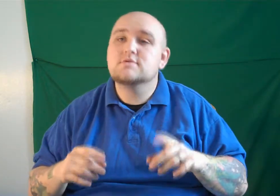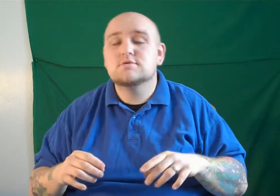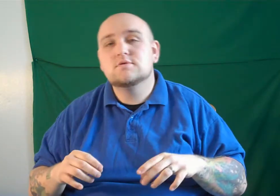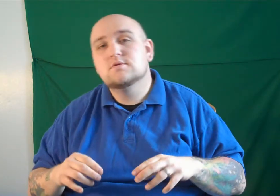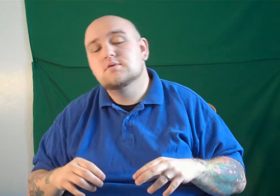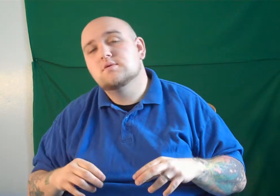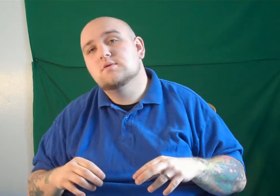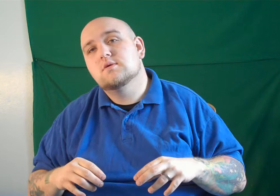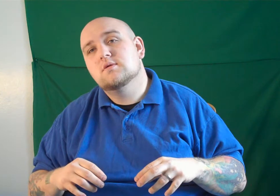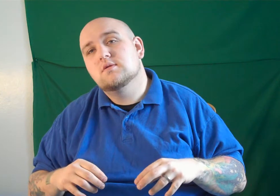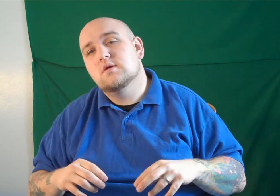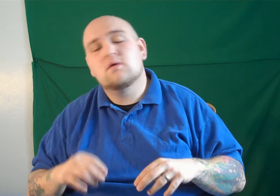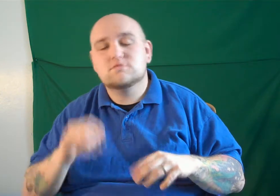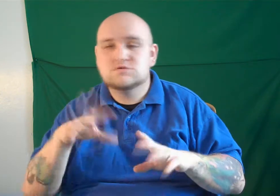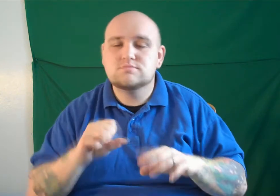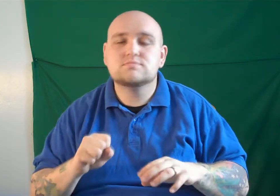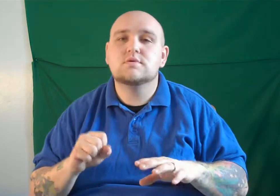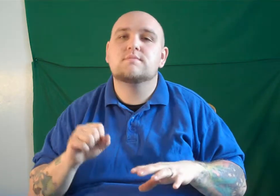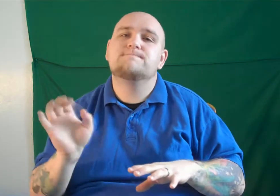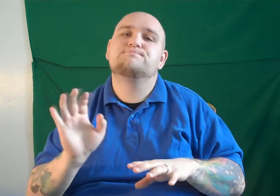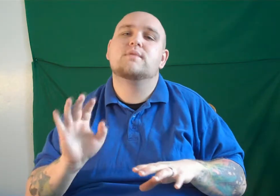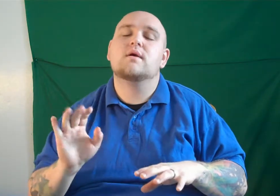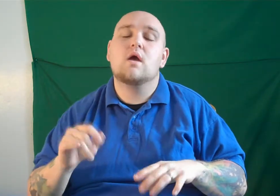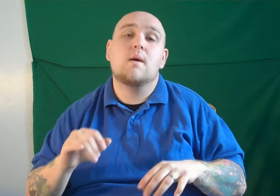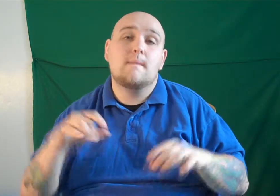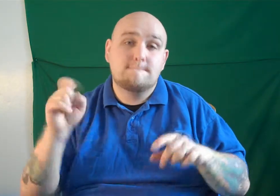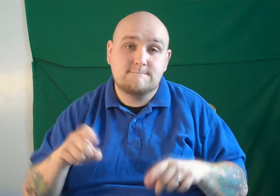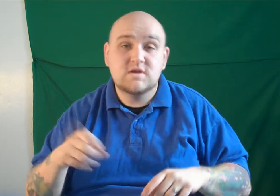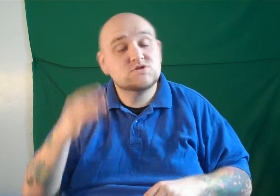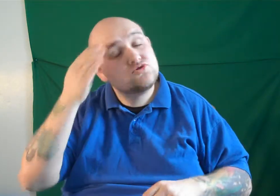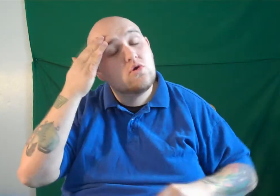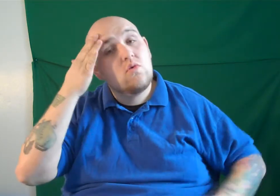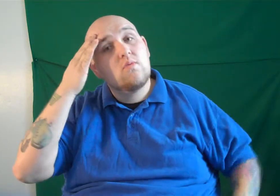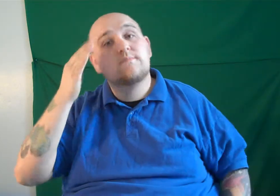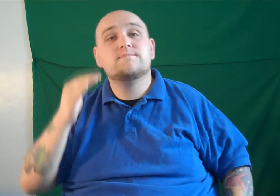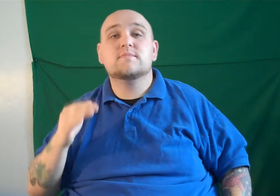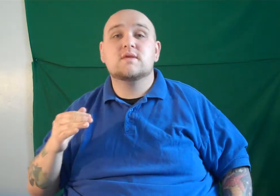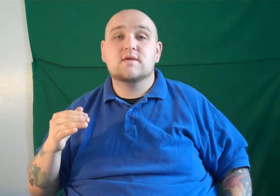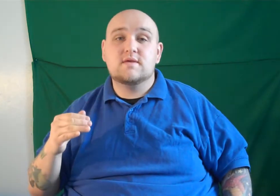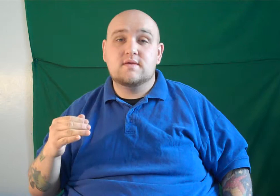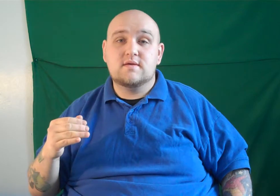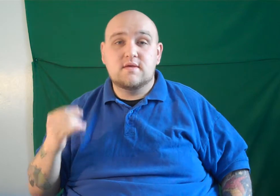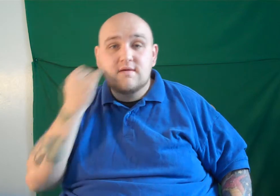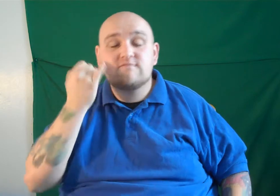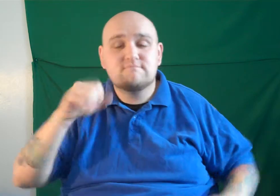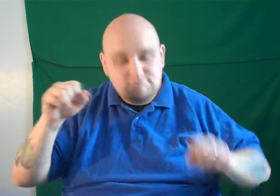before you take an assignment, you are qualified for that setting, that situation, those deaf people, those hearing people, that content,